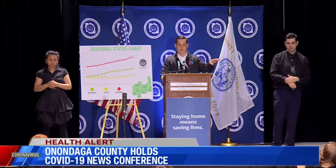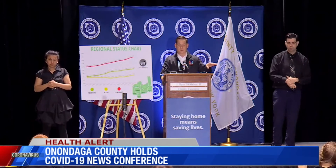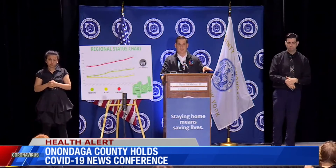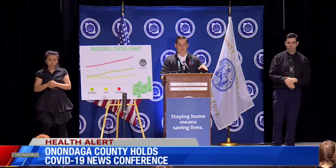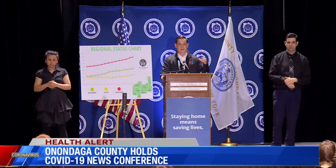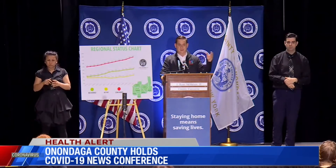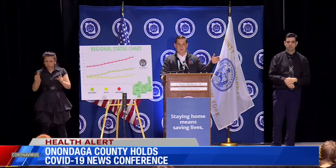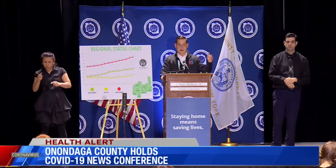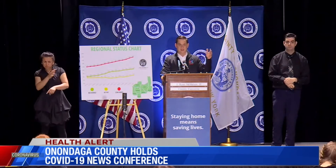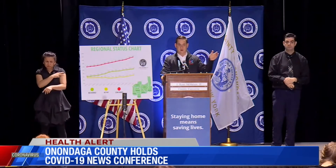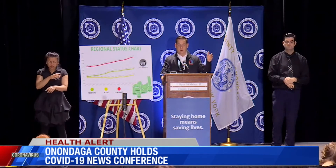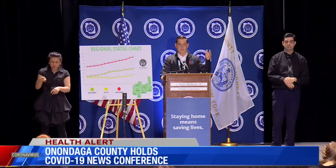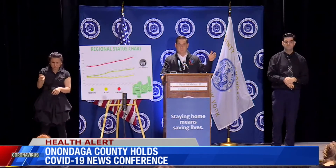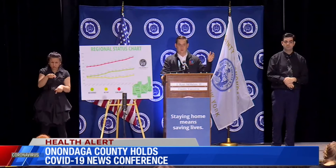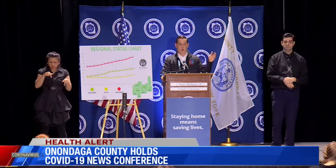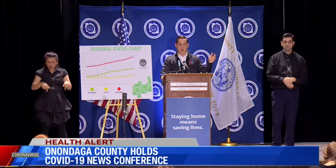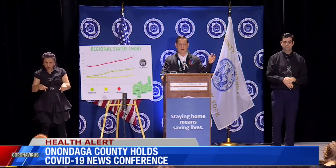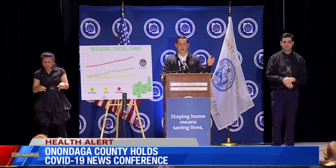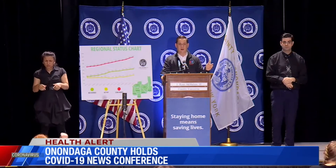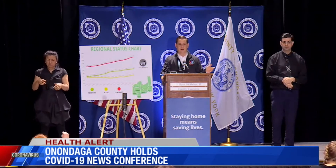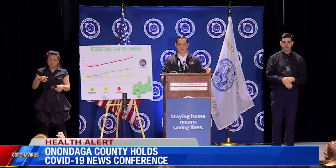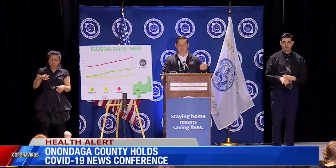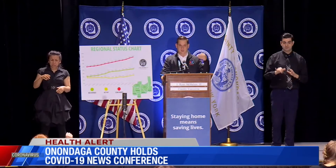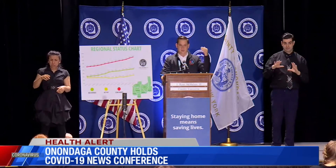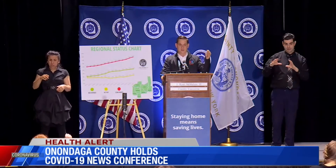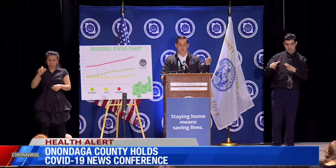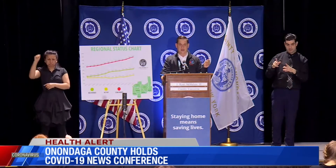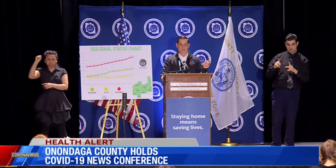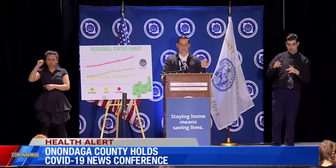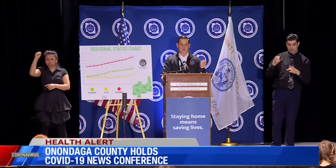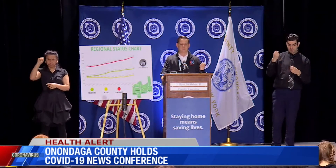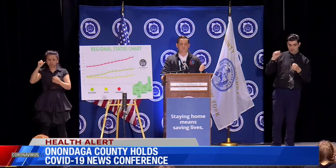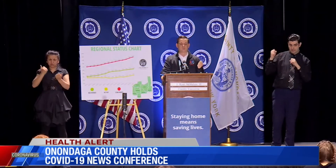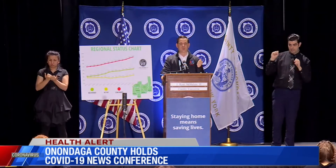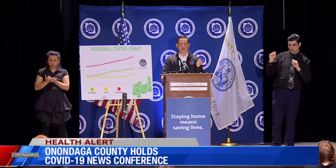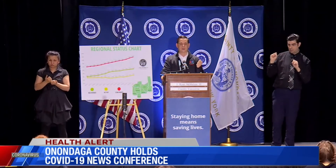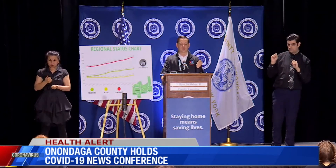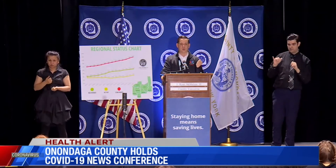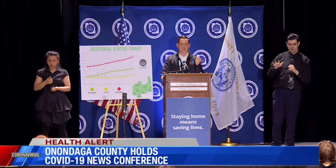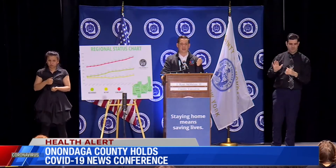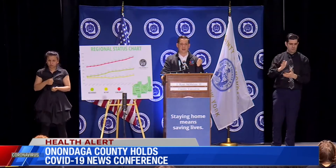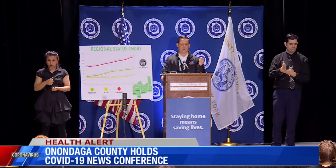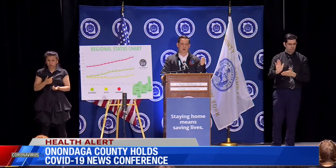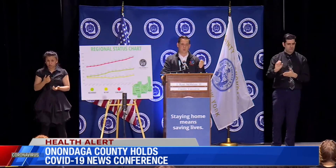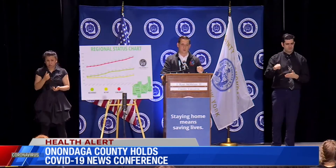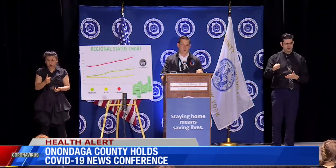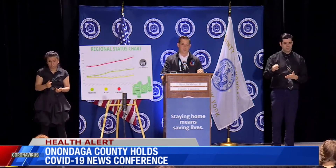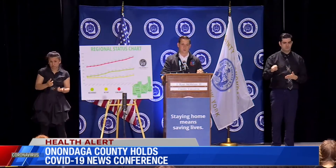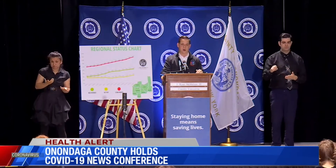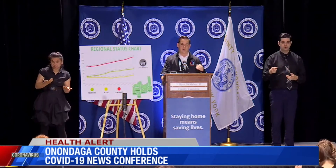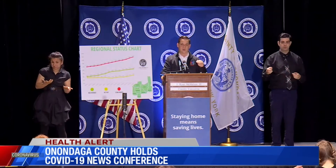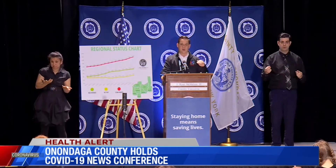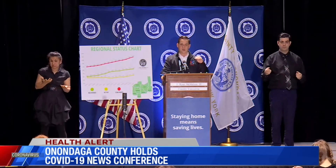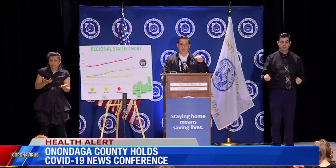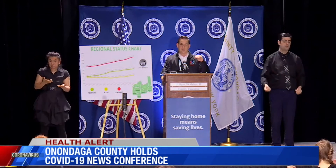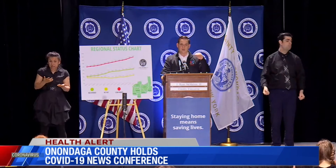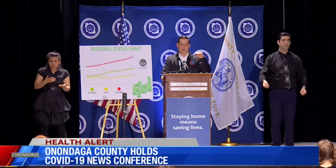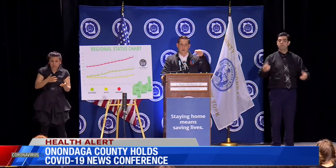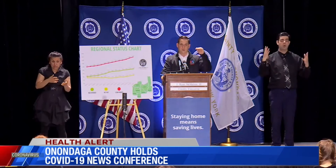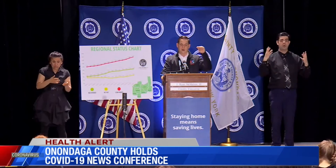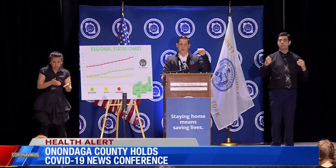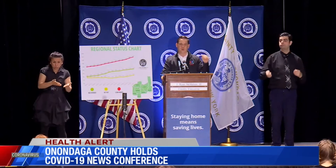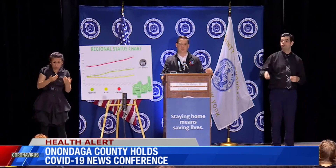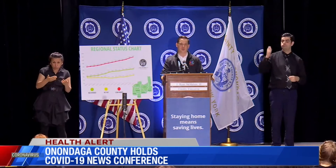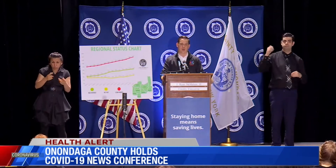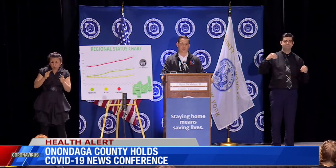who are protesting, if that's their argument, they're right. It's just you can't just turn on the switch on day one when the switch has been off. You got to